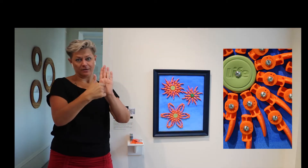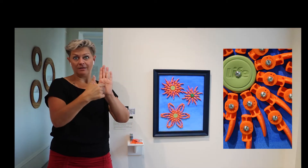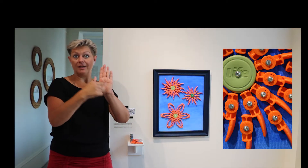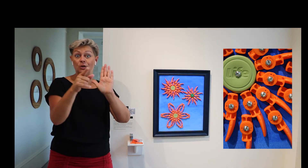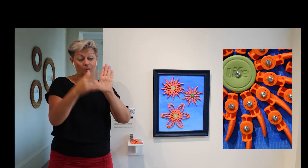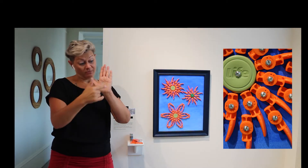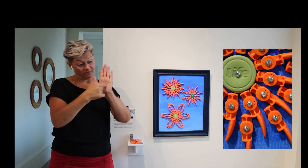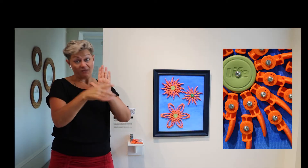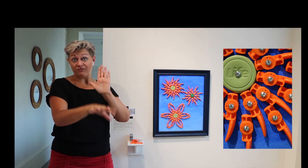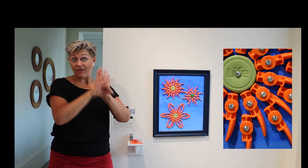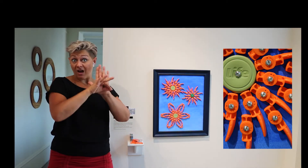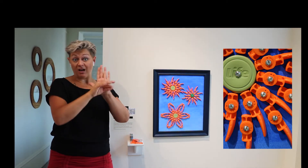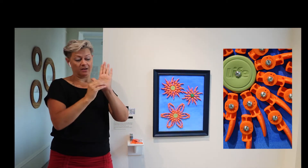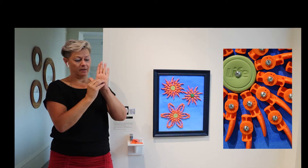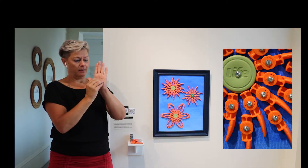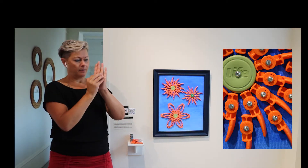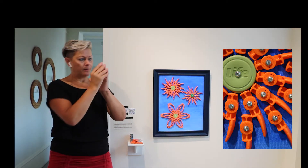circular centers and work out from there.